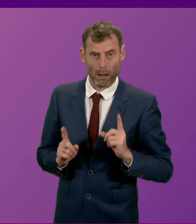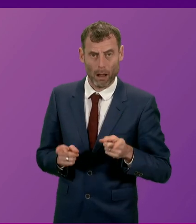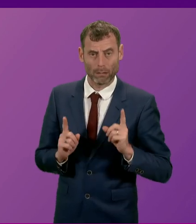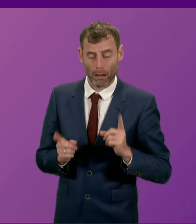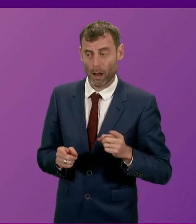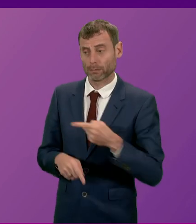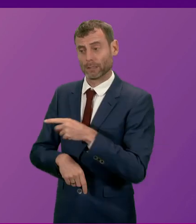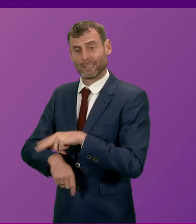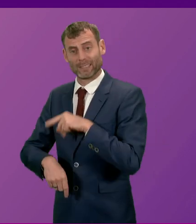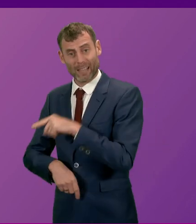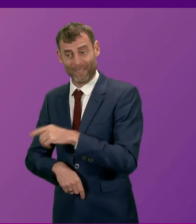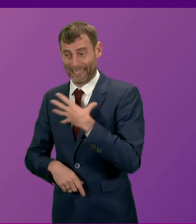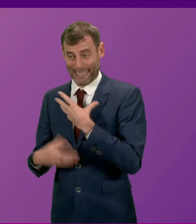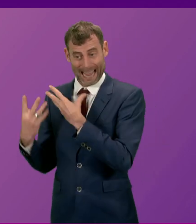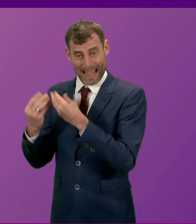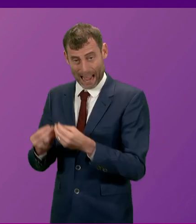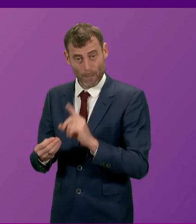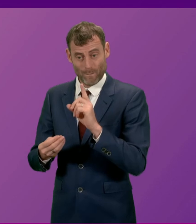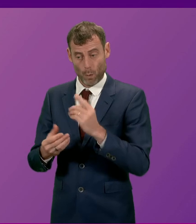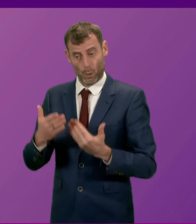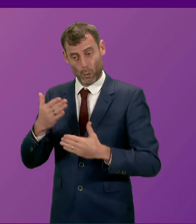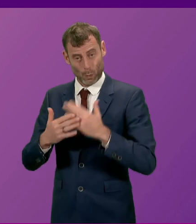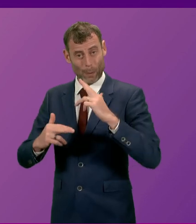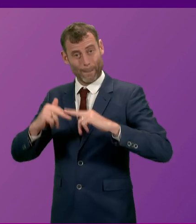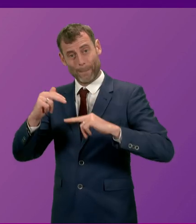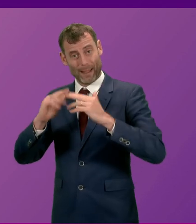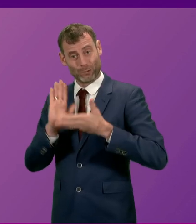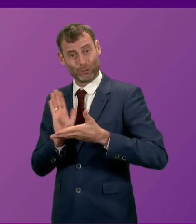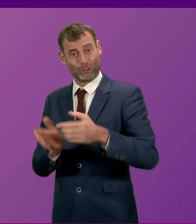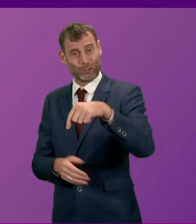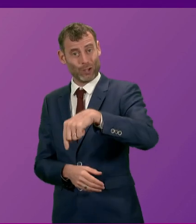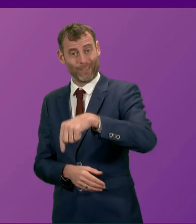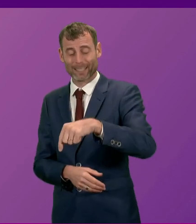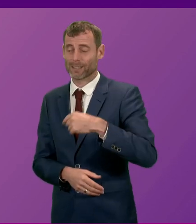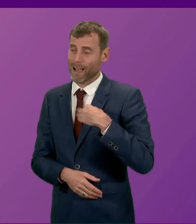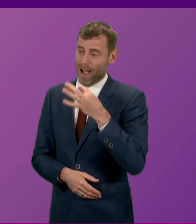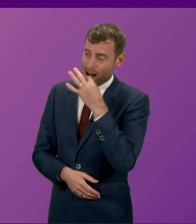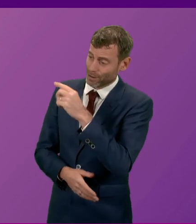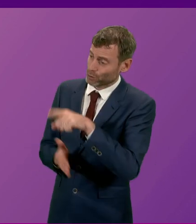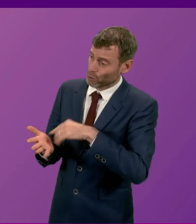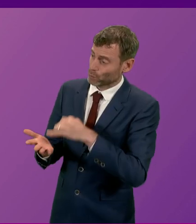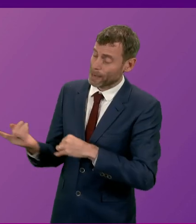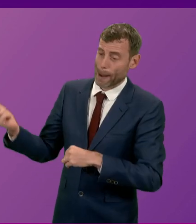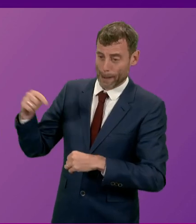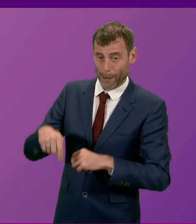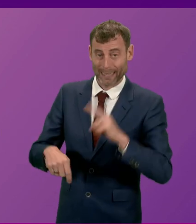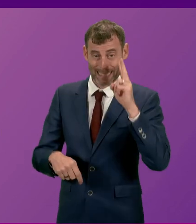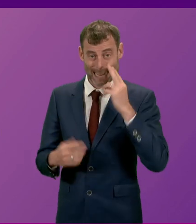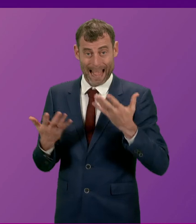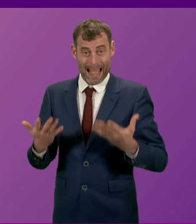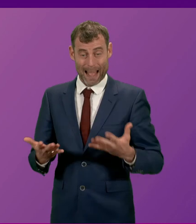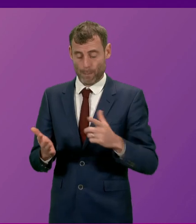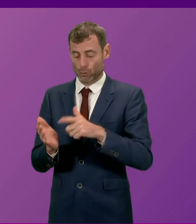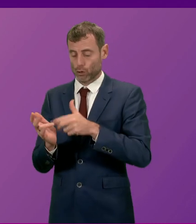been consistently overlooked for upgrade. So will the First Minister agree to accompany me on a visit to see how badly the people of